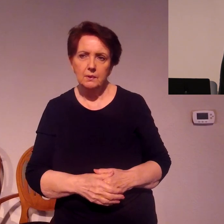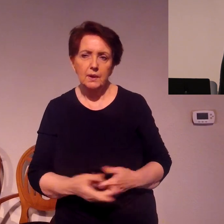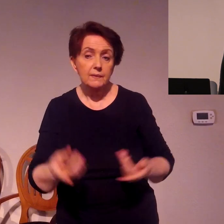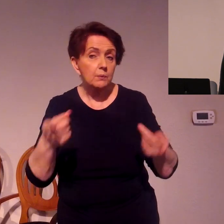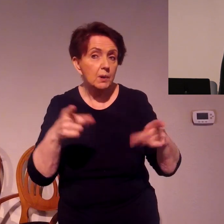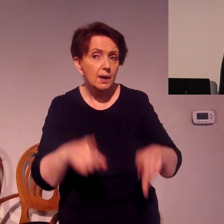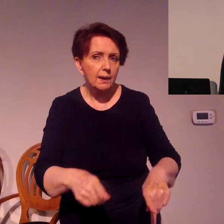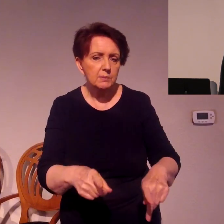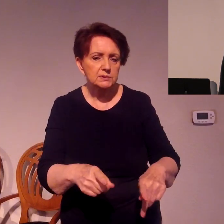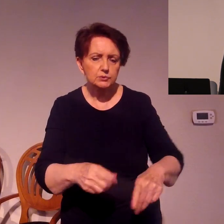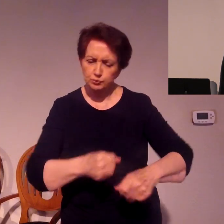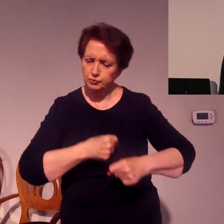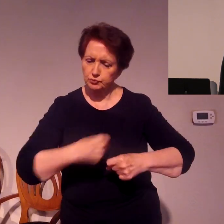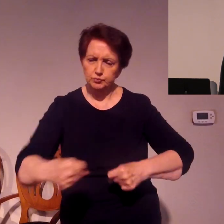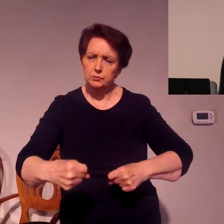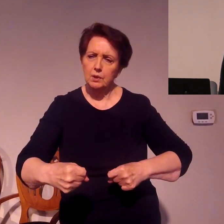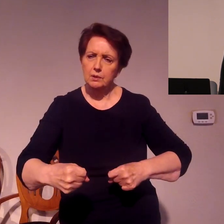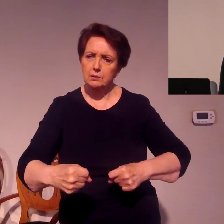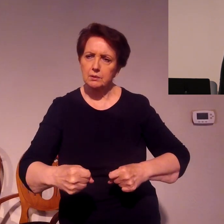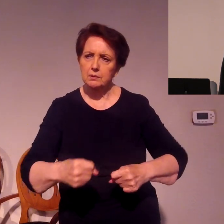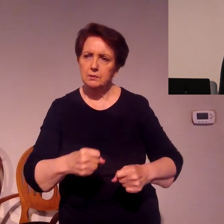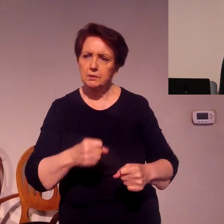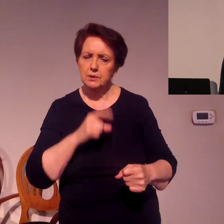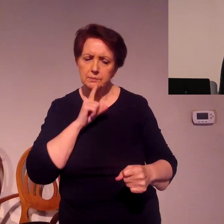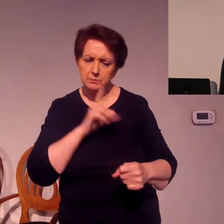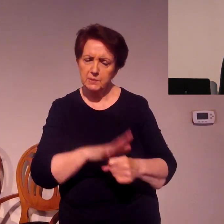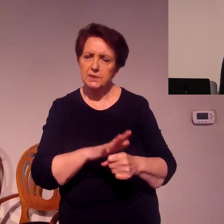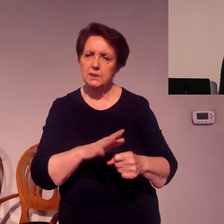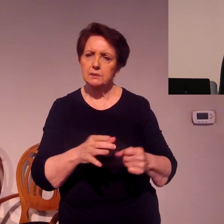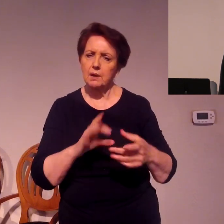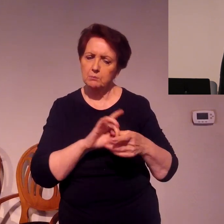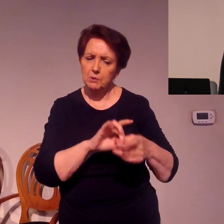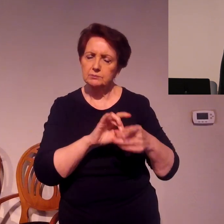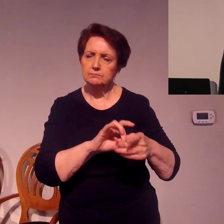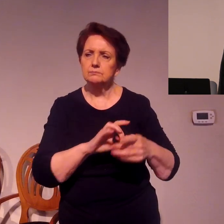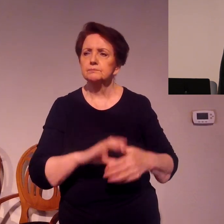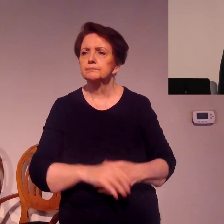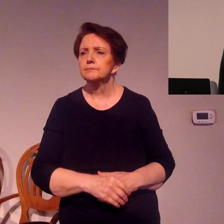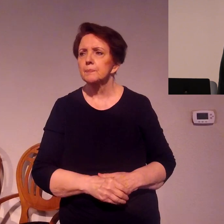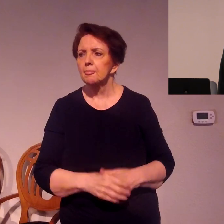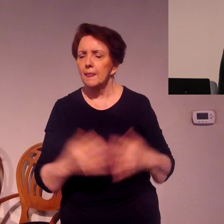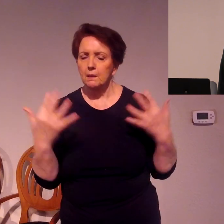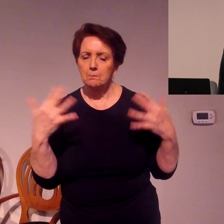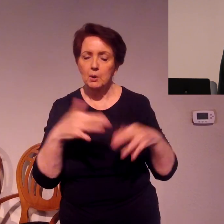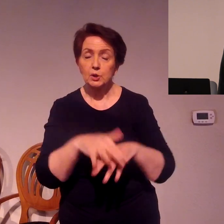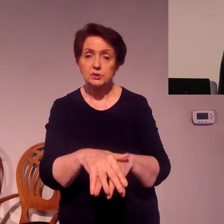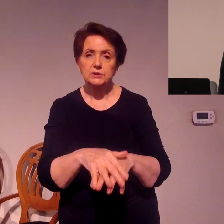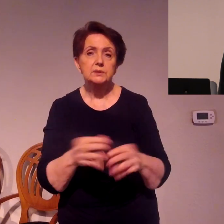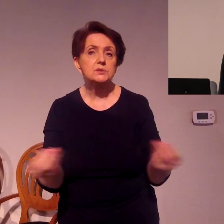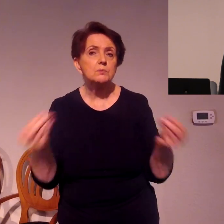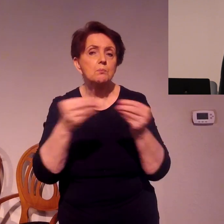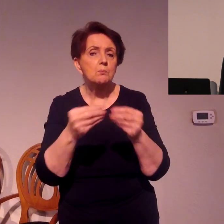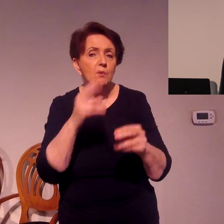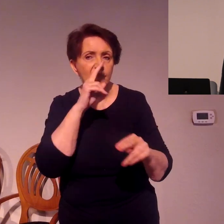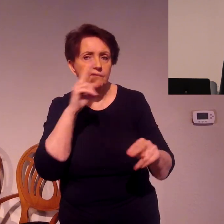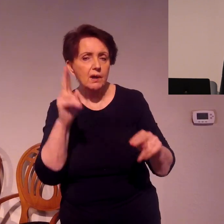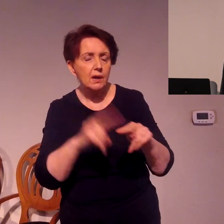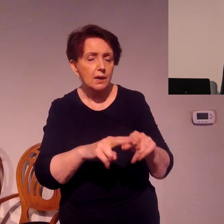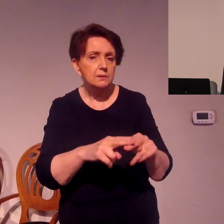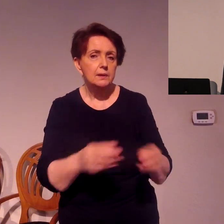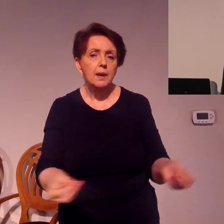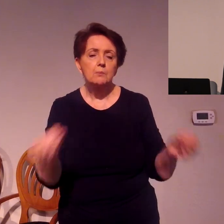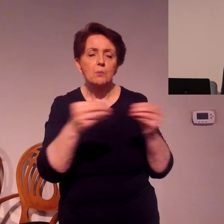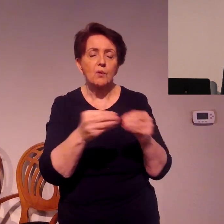committed couple, right? And merging is even more fun and it's more available.